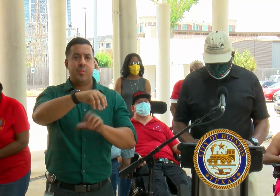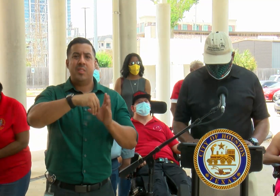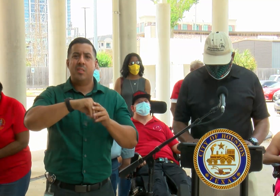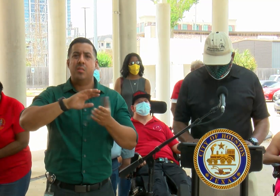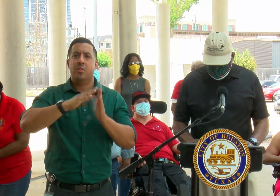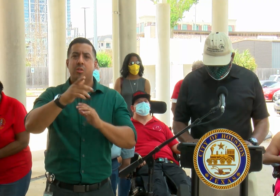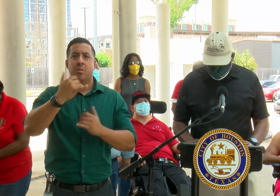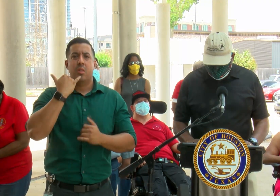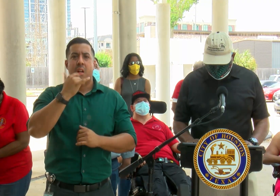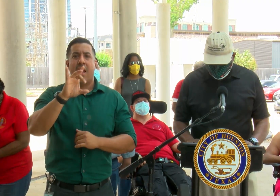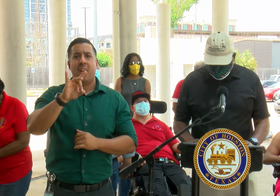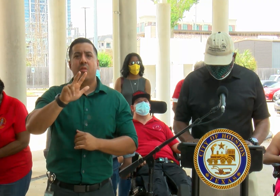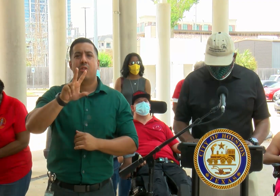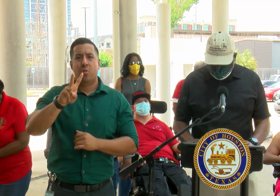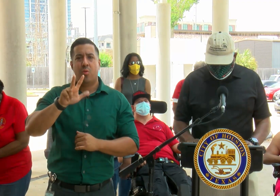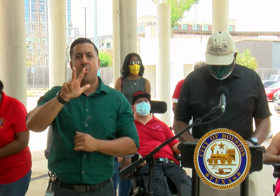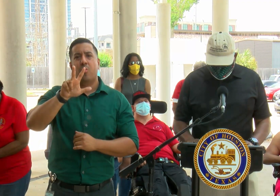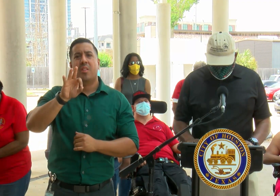and you can call